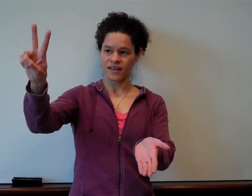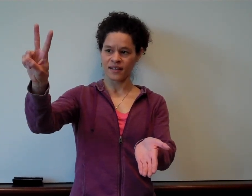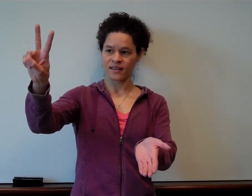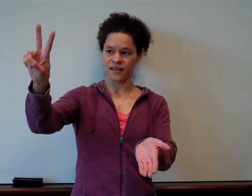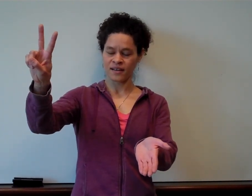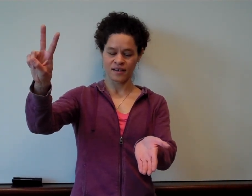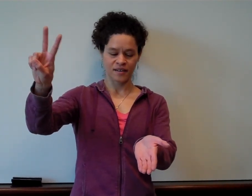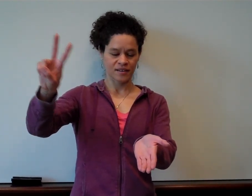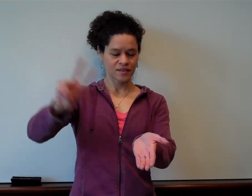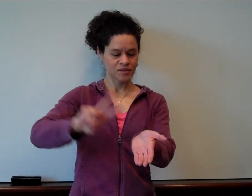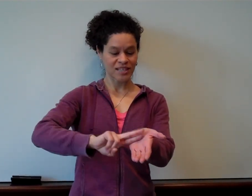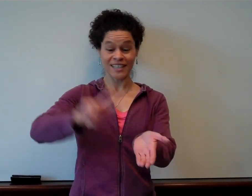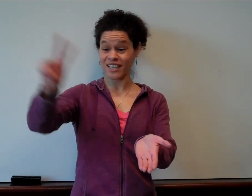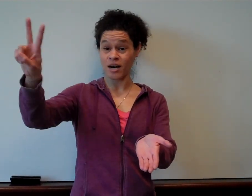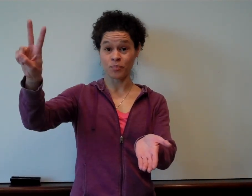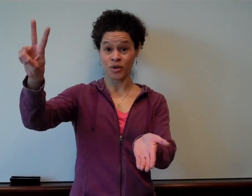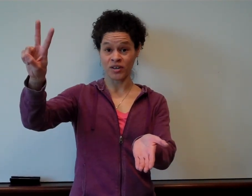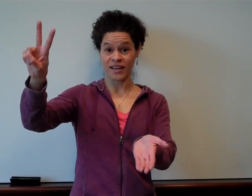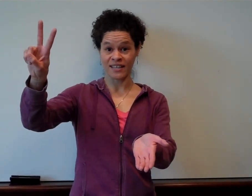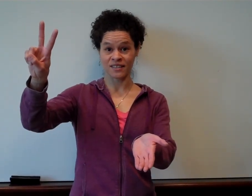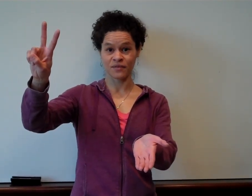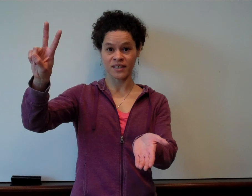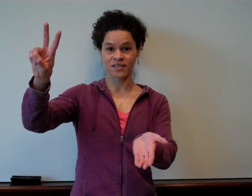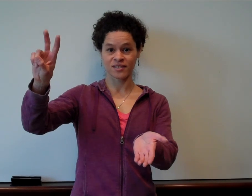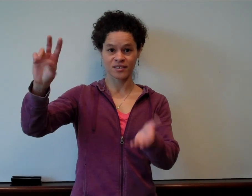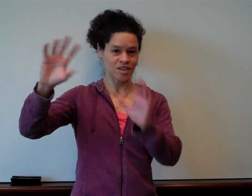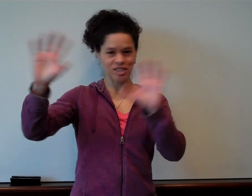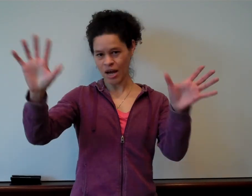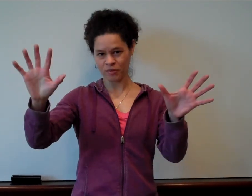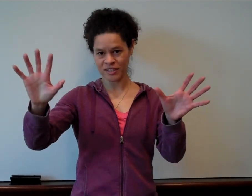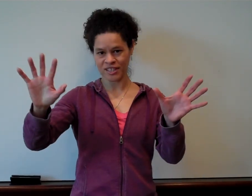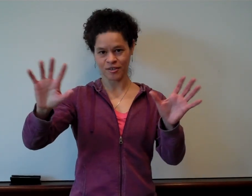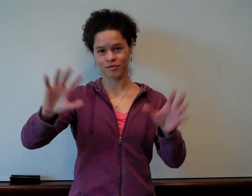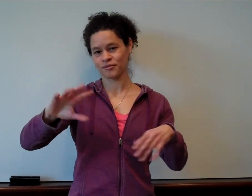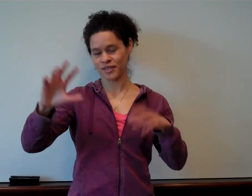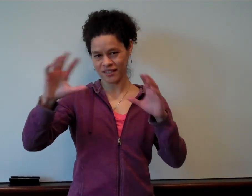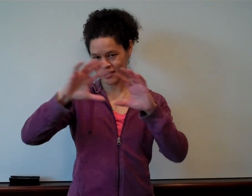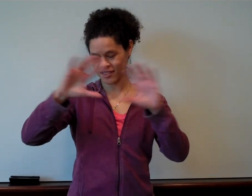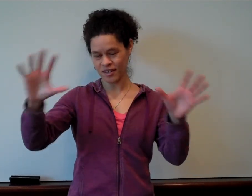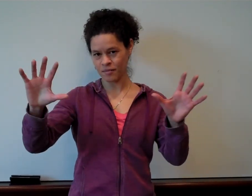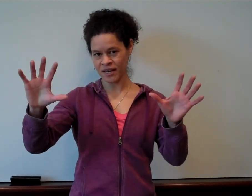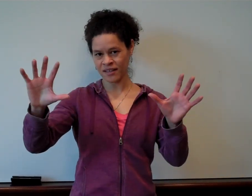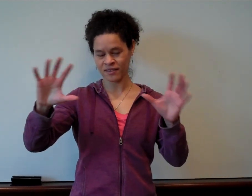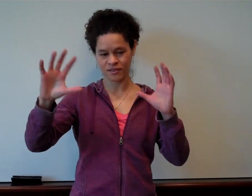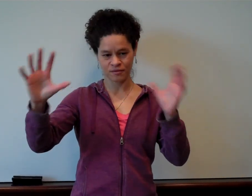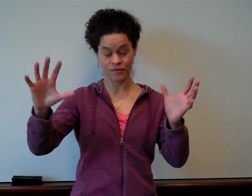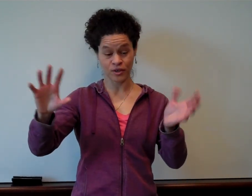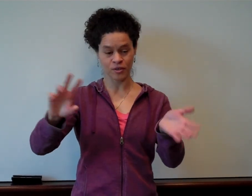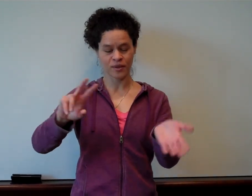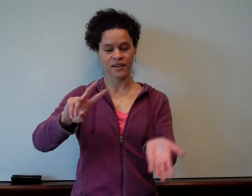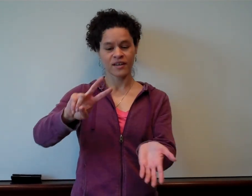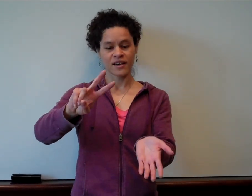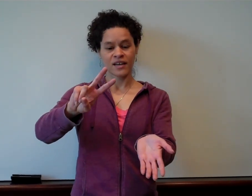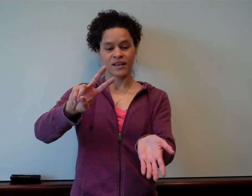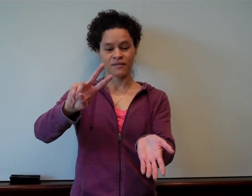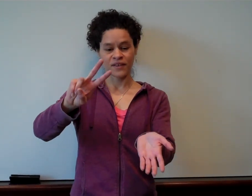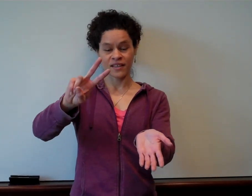and sending it upward as if it's on top of itself. It's a main verb. If it